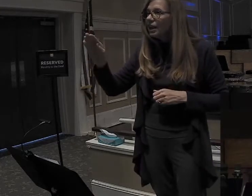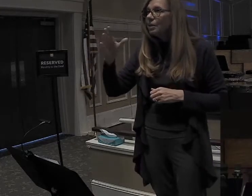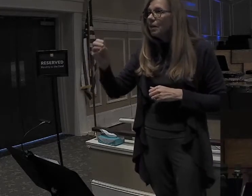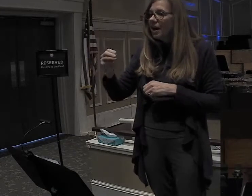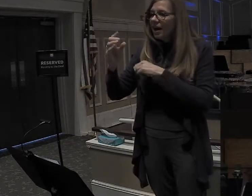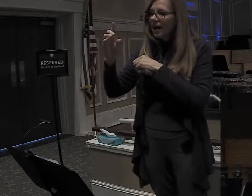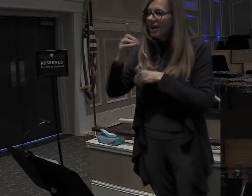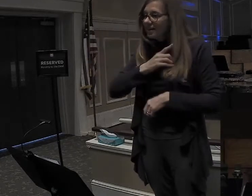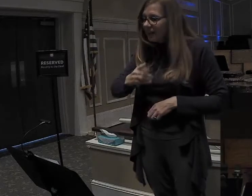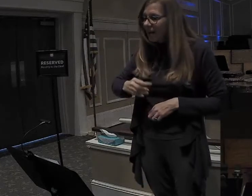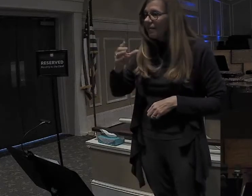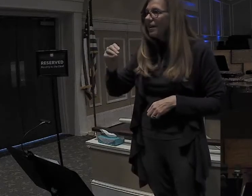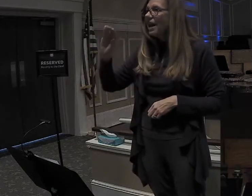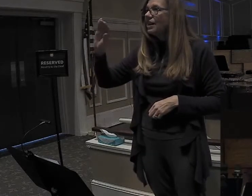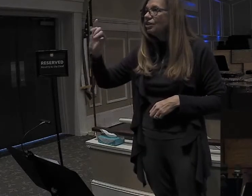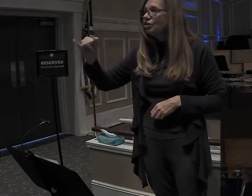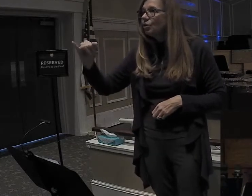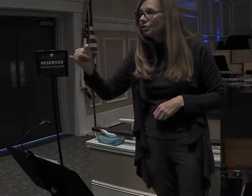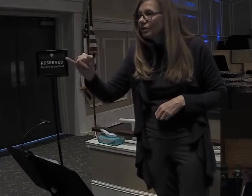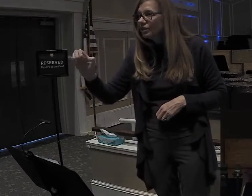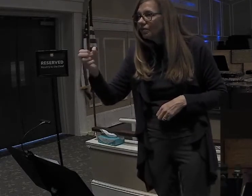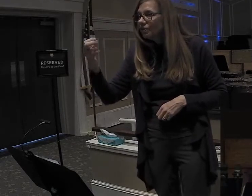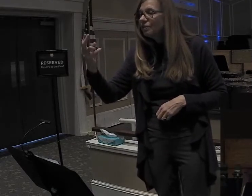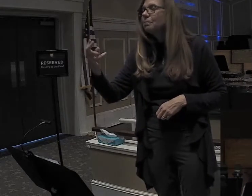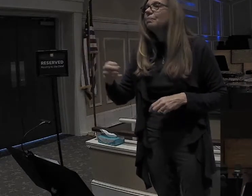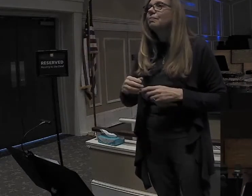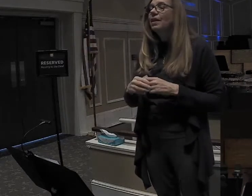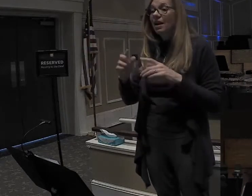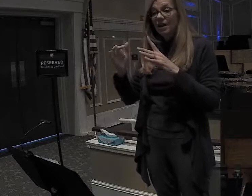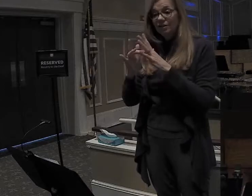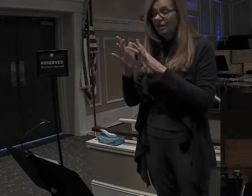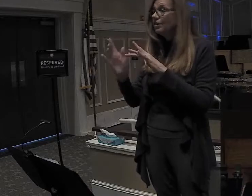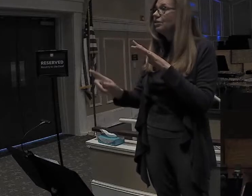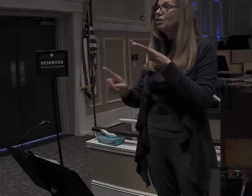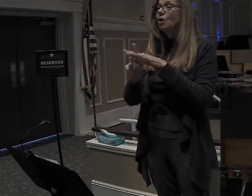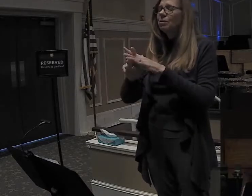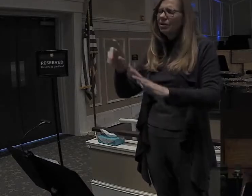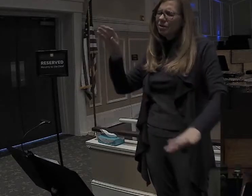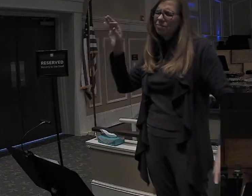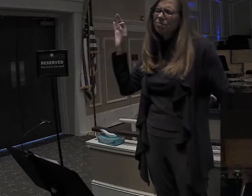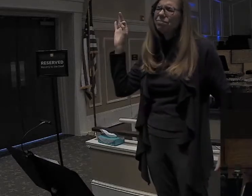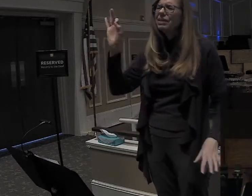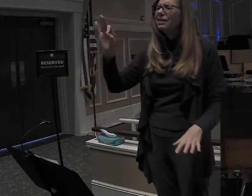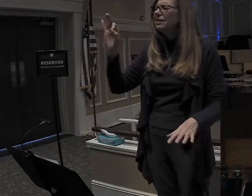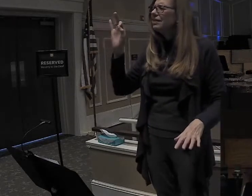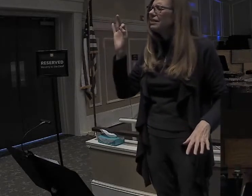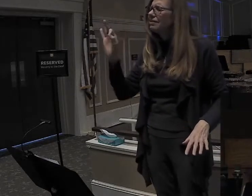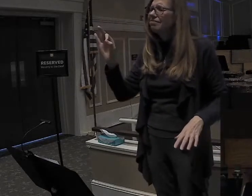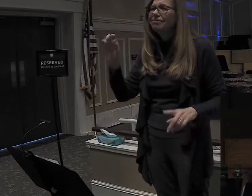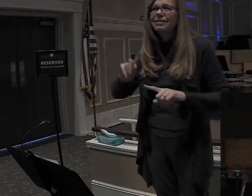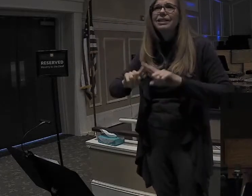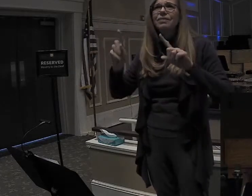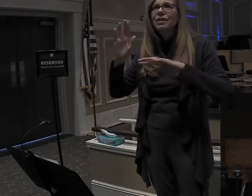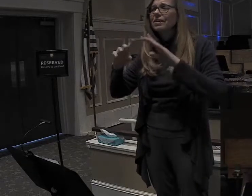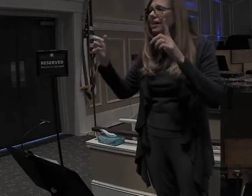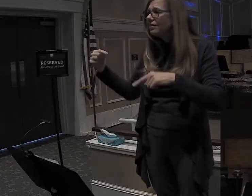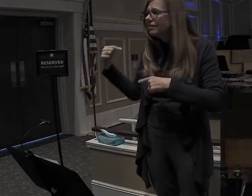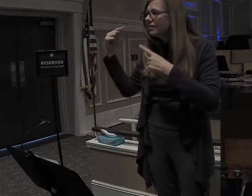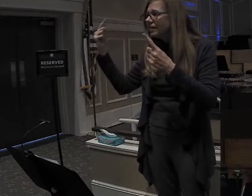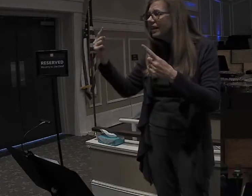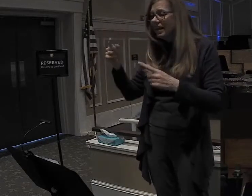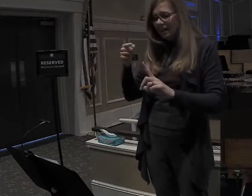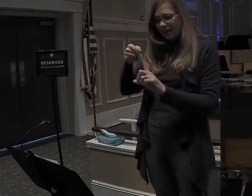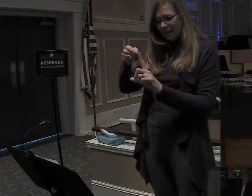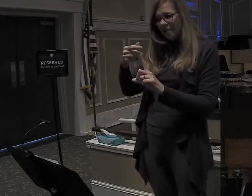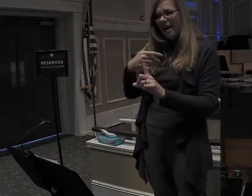David and Joseph. And Jesus comes. And he preaches like no one else. He preaches as one having